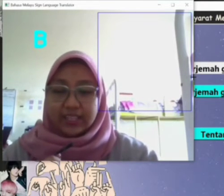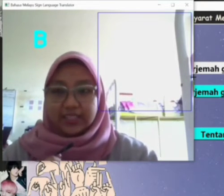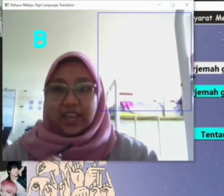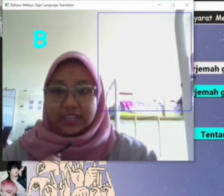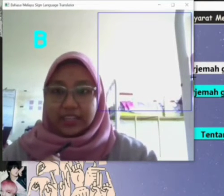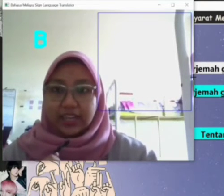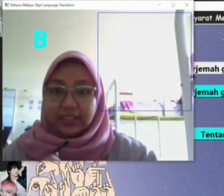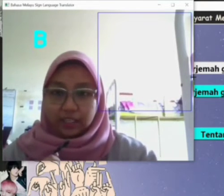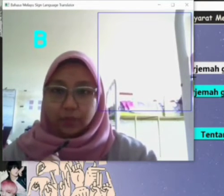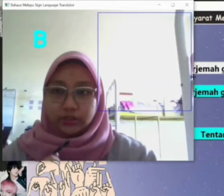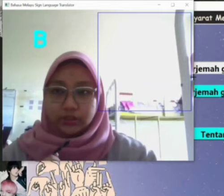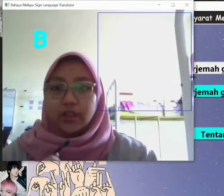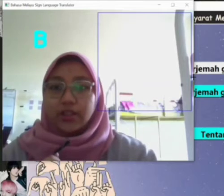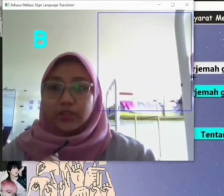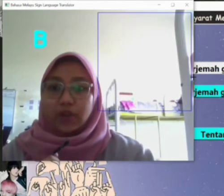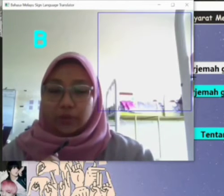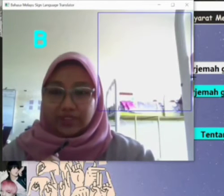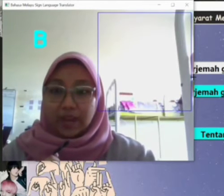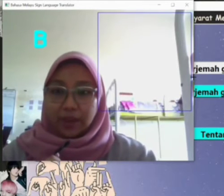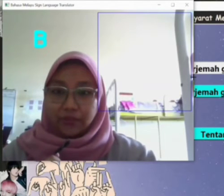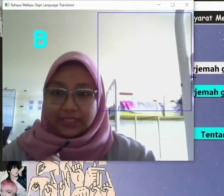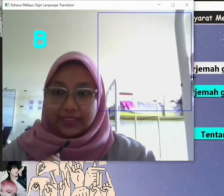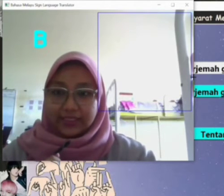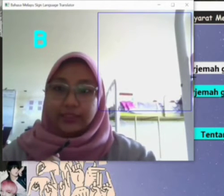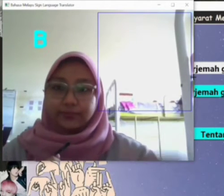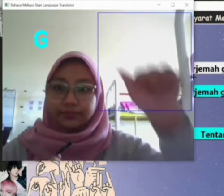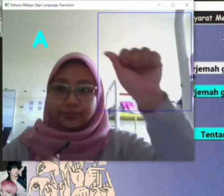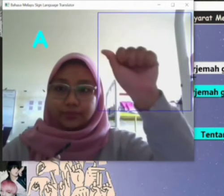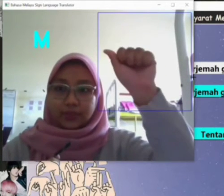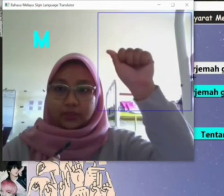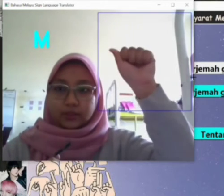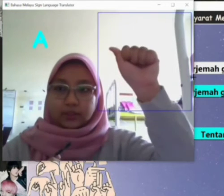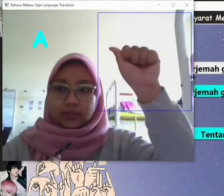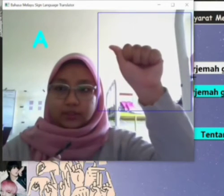hand gesture at the rectangle box. So I will try my first letter.